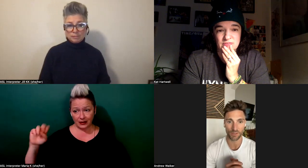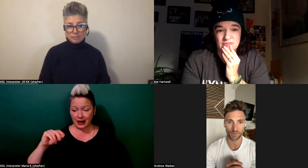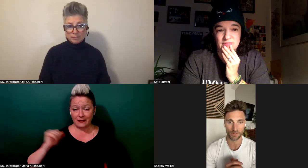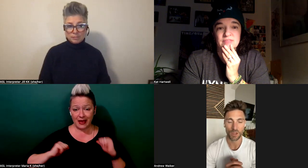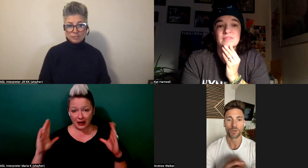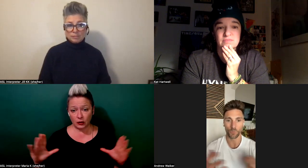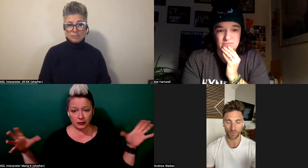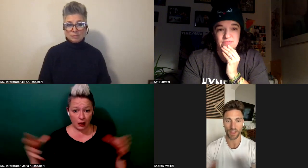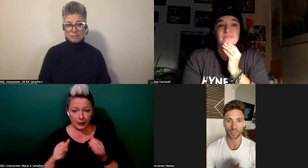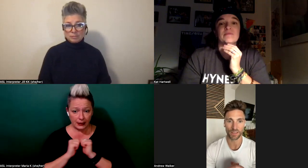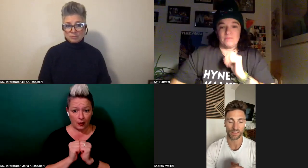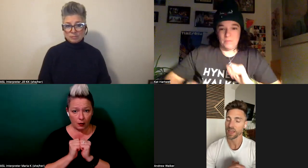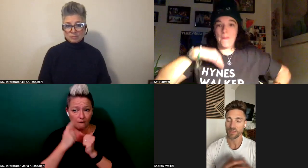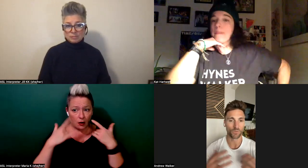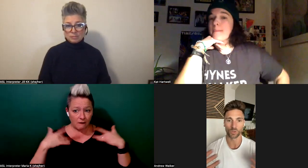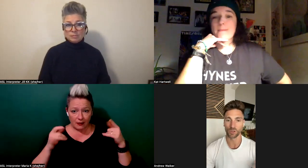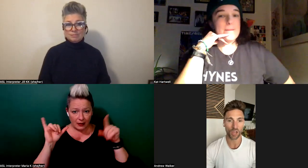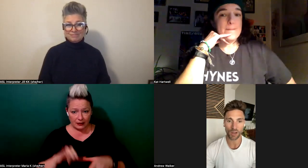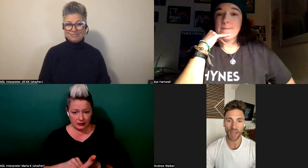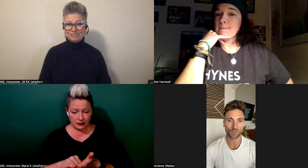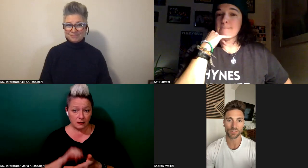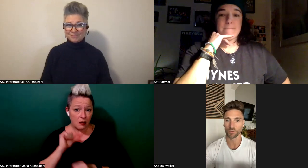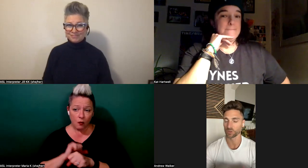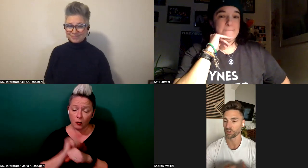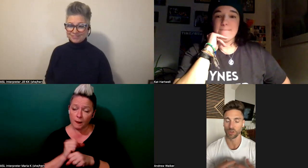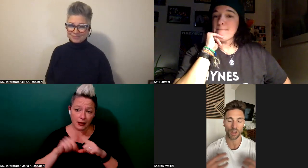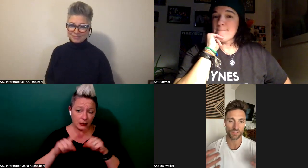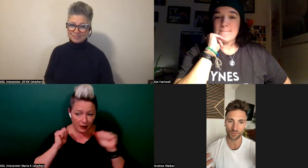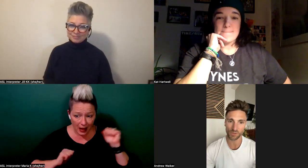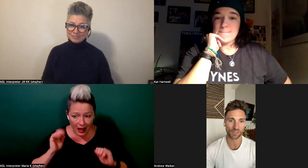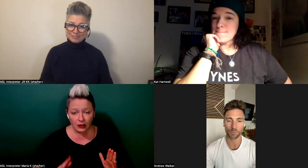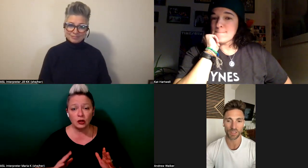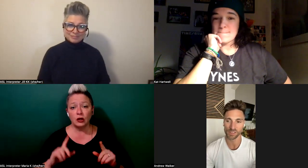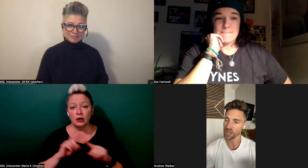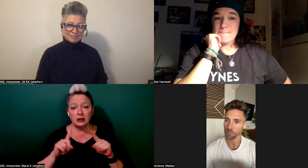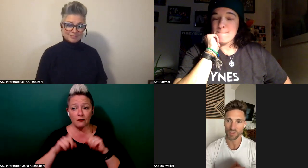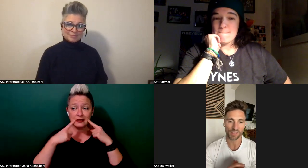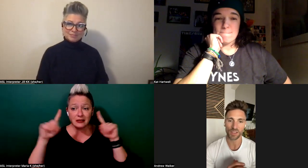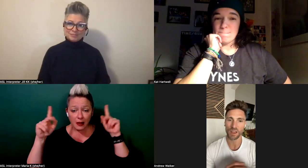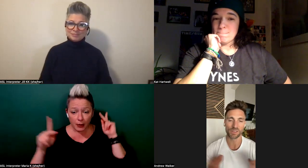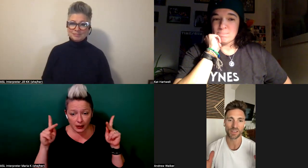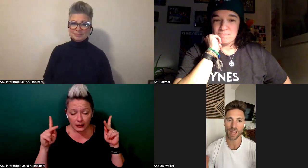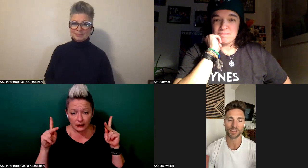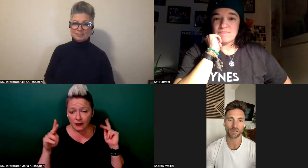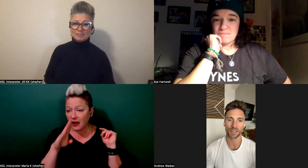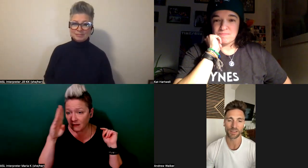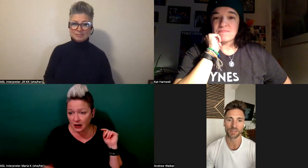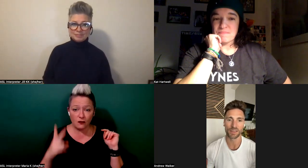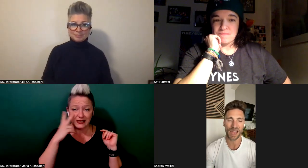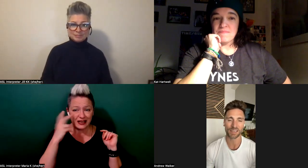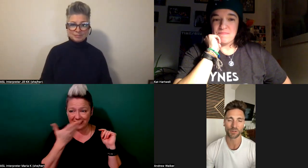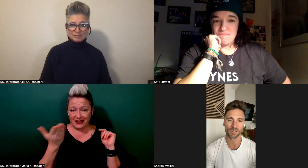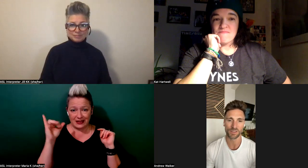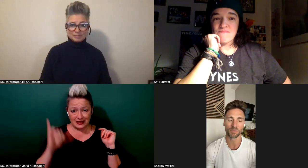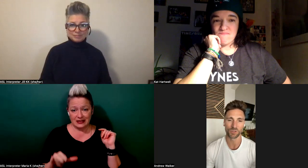coming together for an event like this. They've worked with a lot of actors, they've worked with a lot of different celebrities, but they said they've never seen anything like this